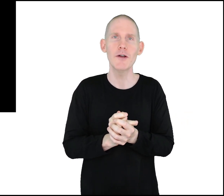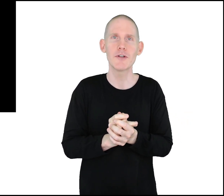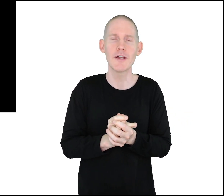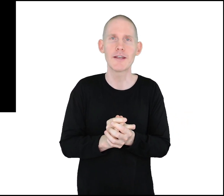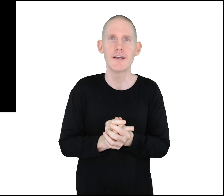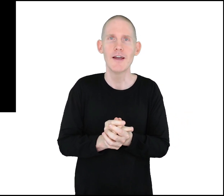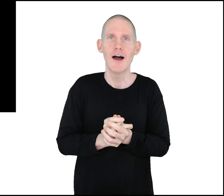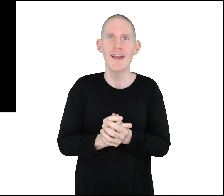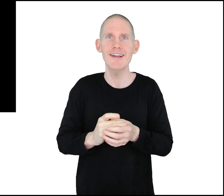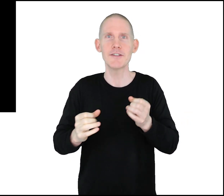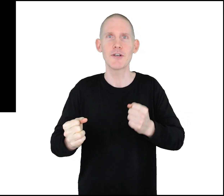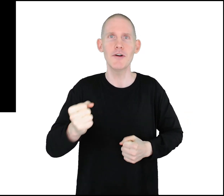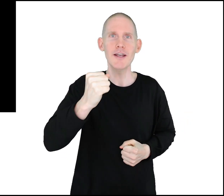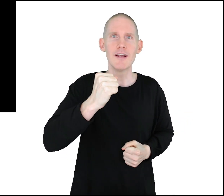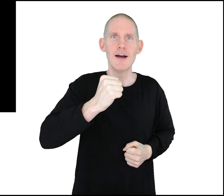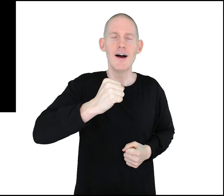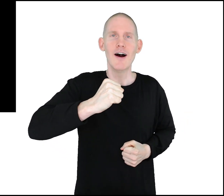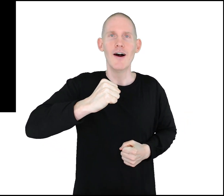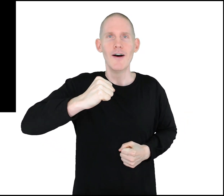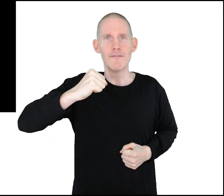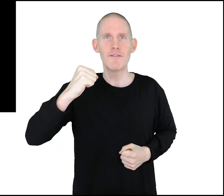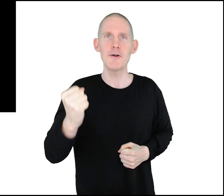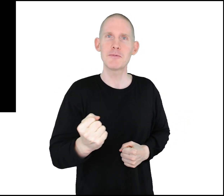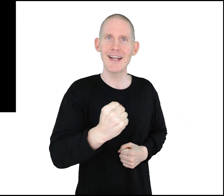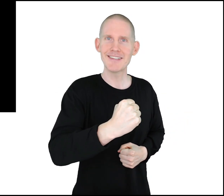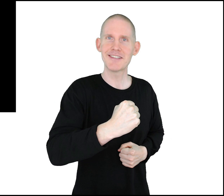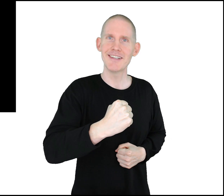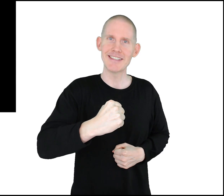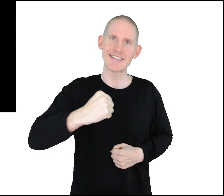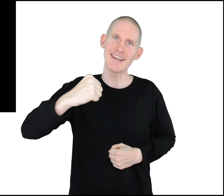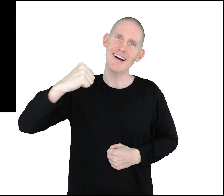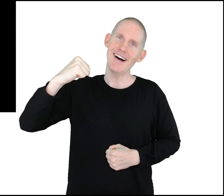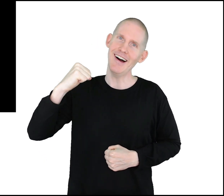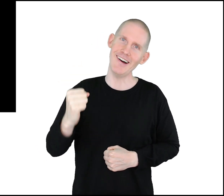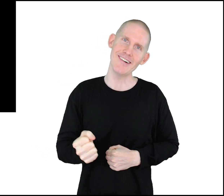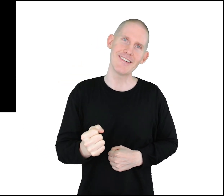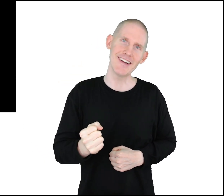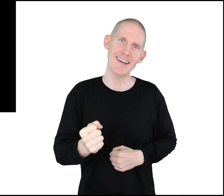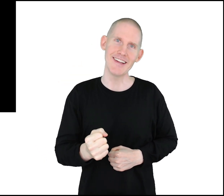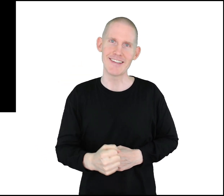you're like, English, all right. Verb tenses, all right,